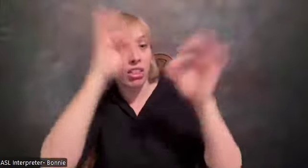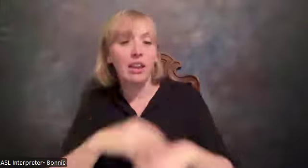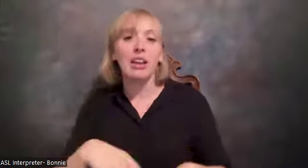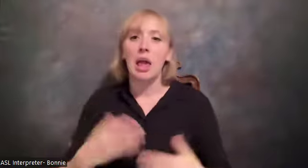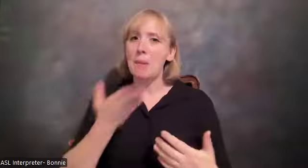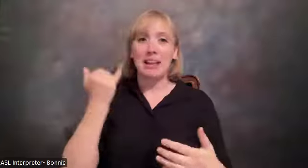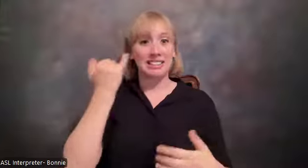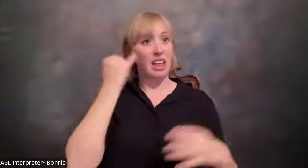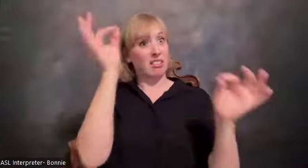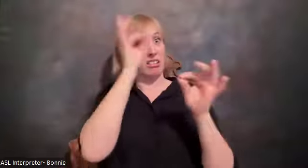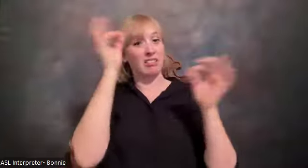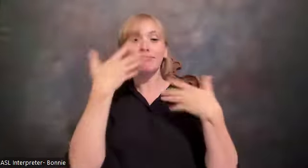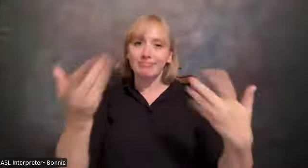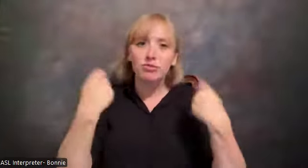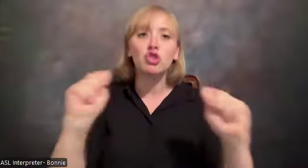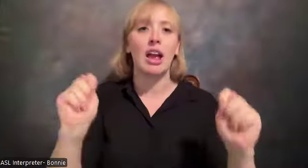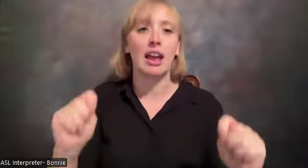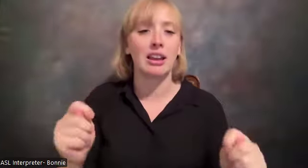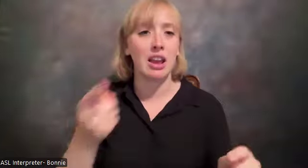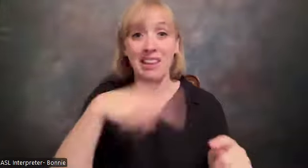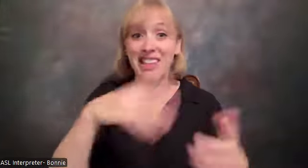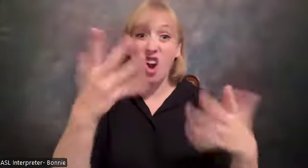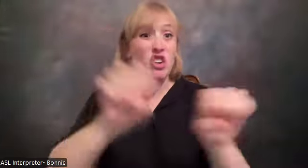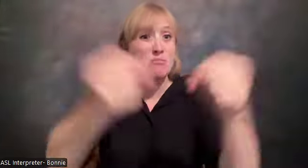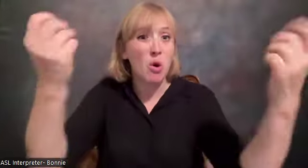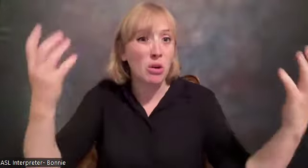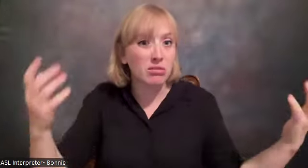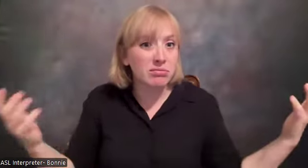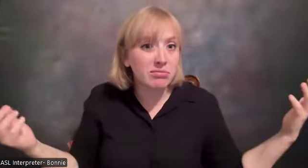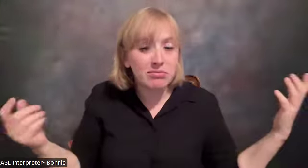Give it a try. You can't break them any more than they're broken already.